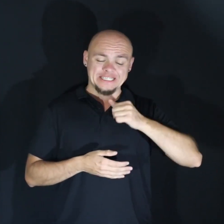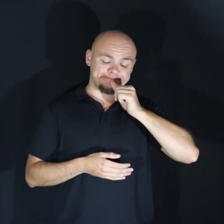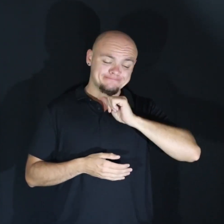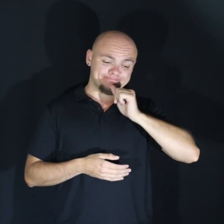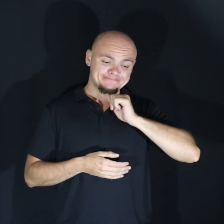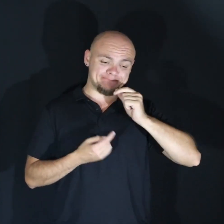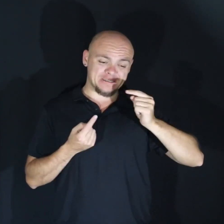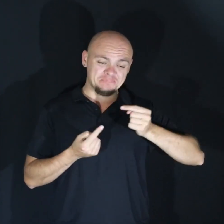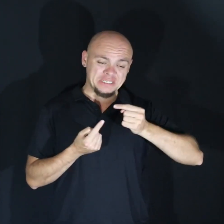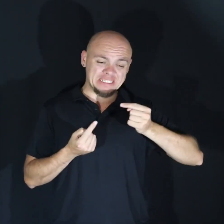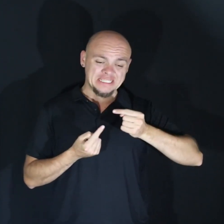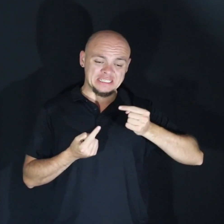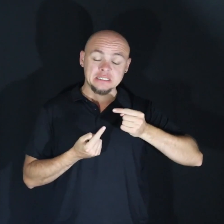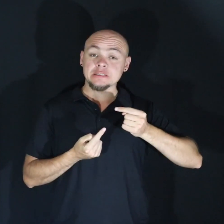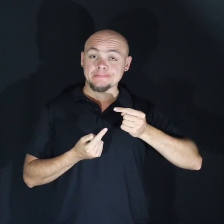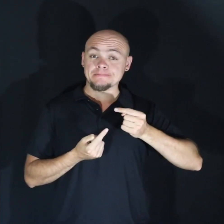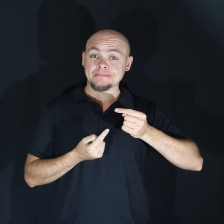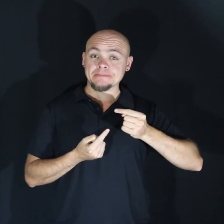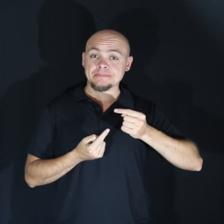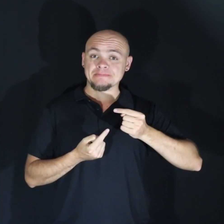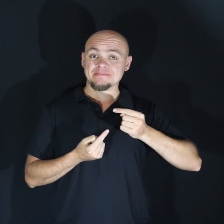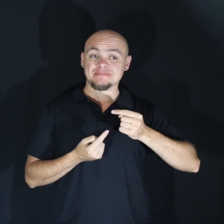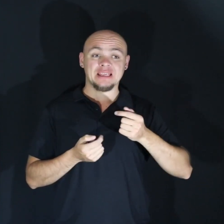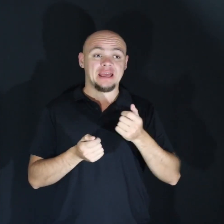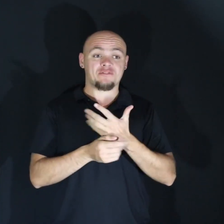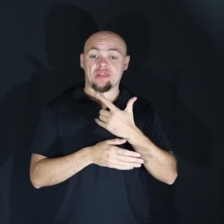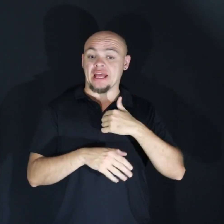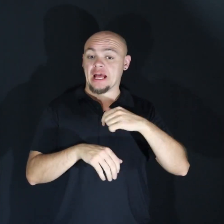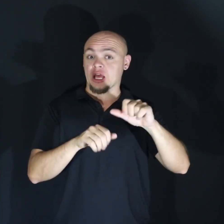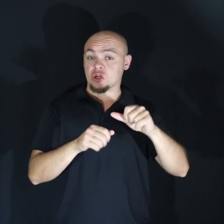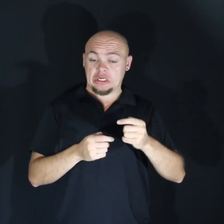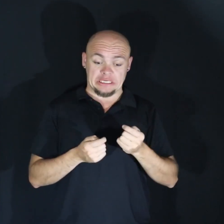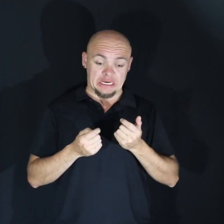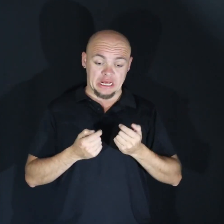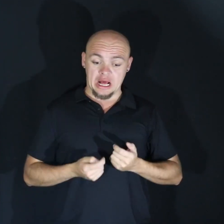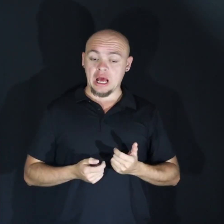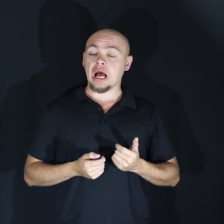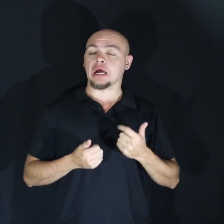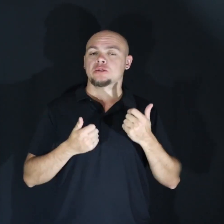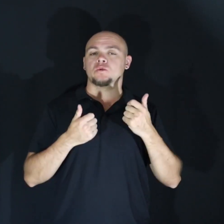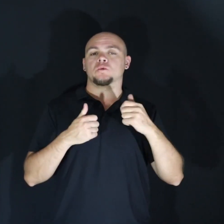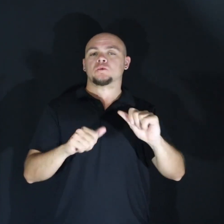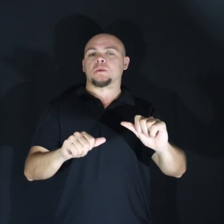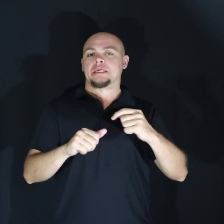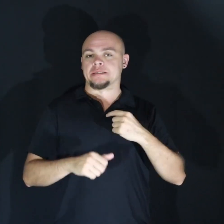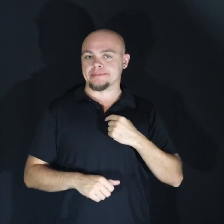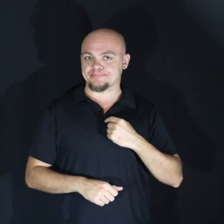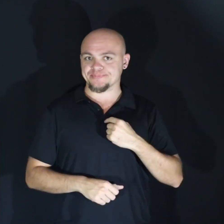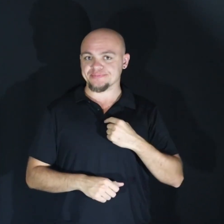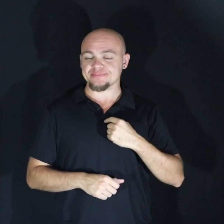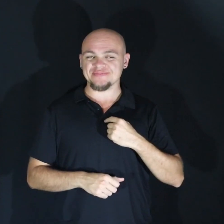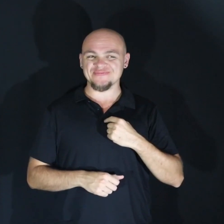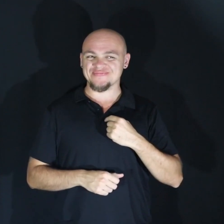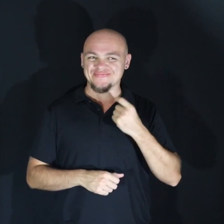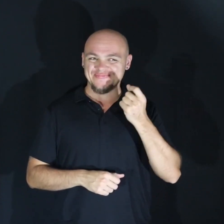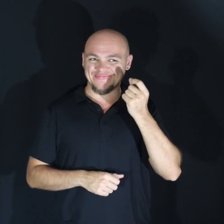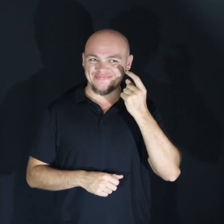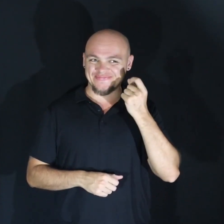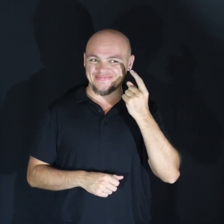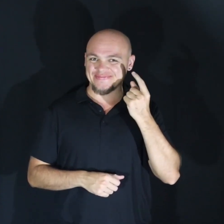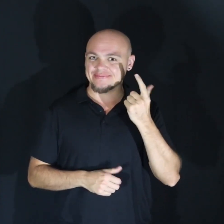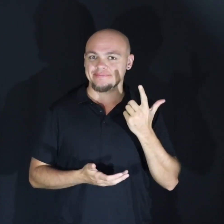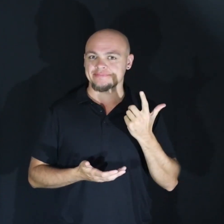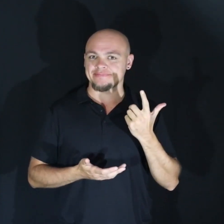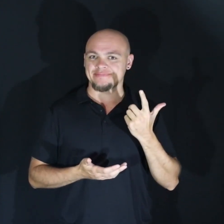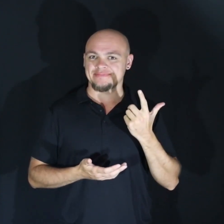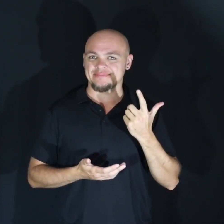pain. Yeah, I did everything I could to get rid of them. But what I couldn't fully understand is how